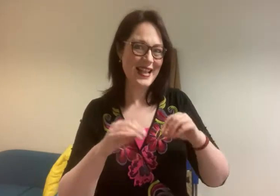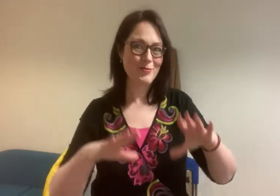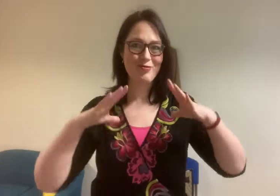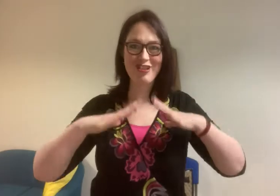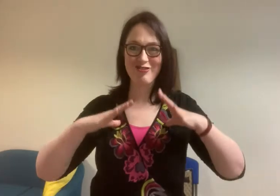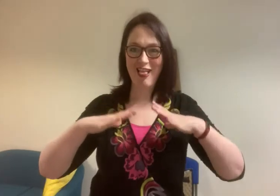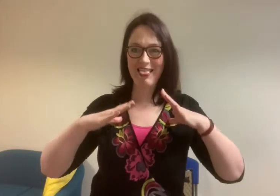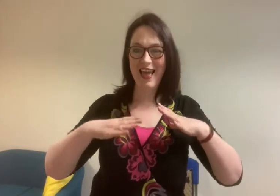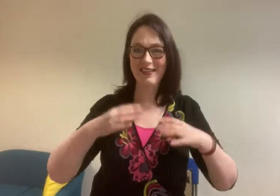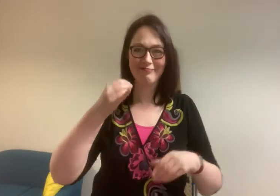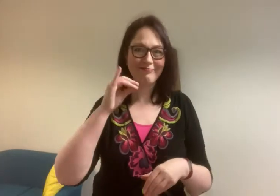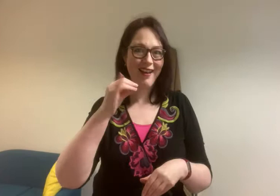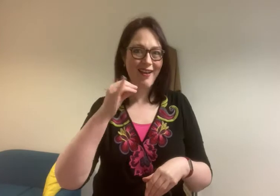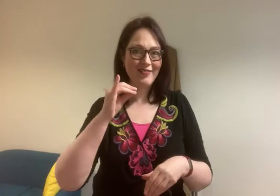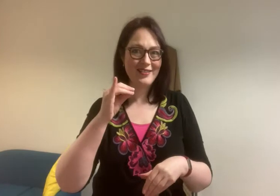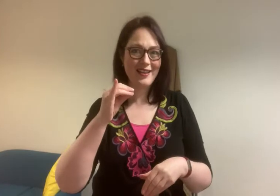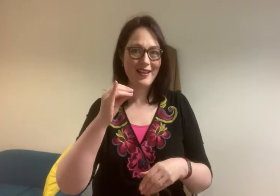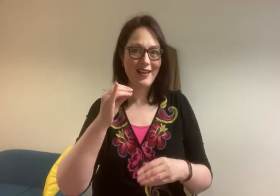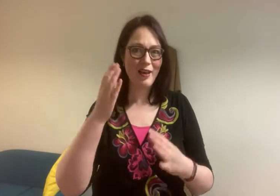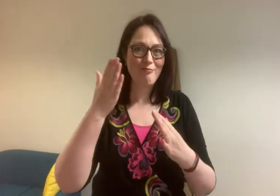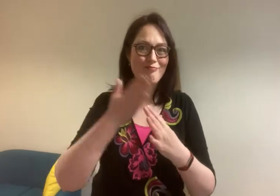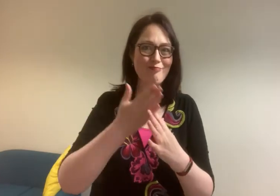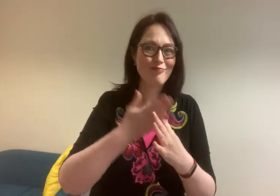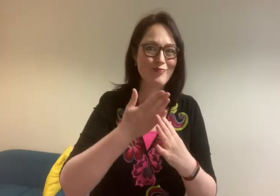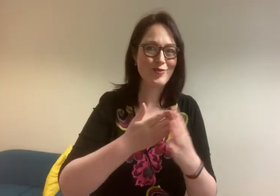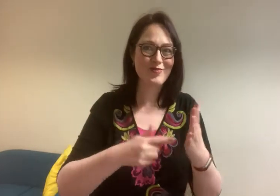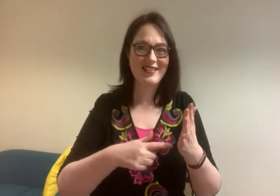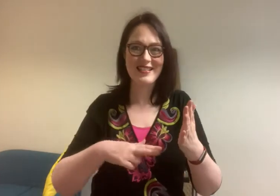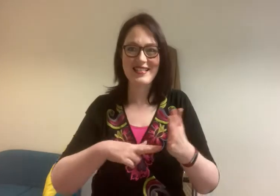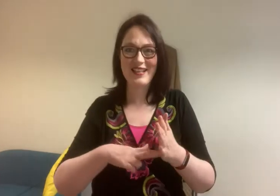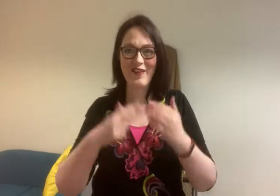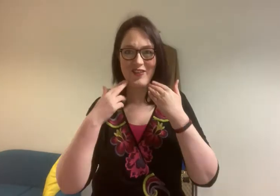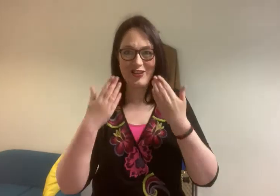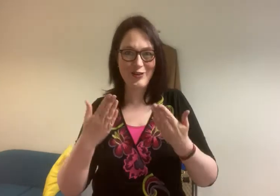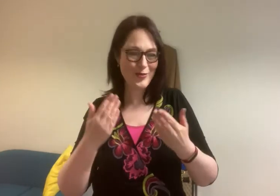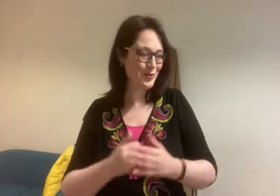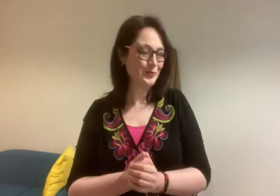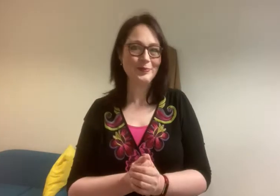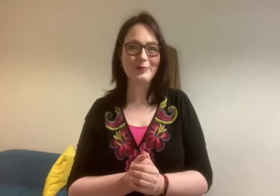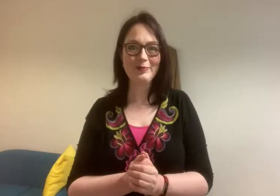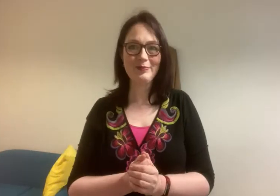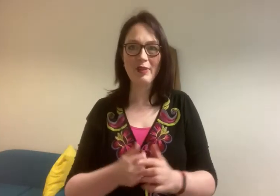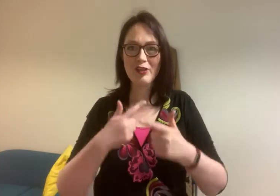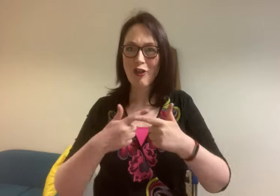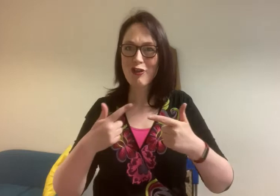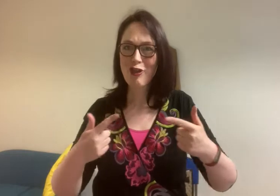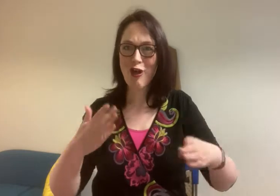go to relax in between shows. I spend very little time in my green room because we're normally very busy doing lots of other things.